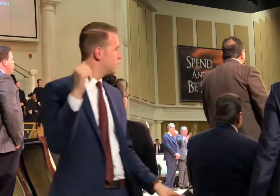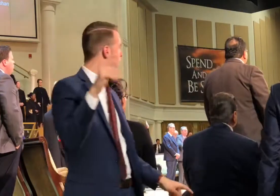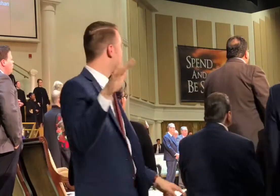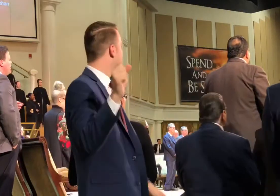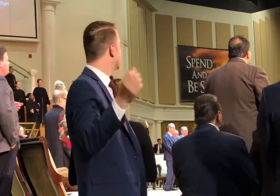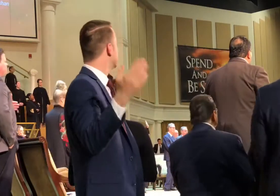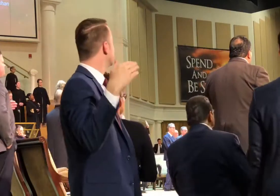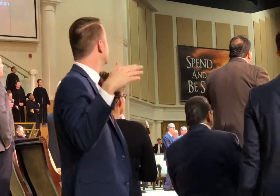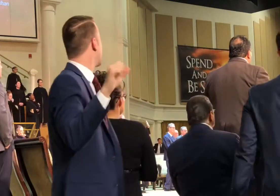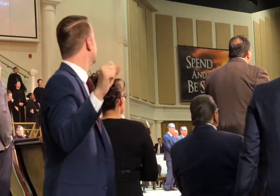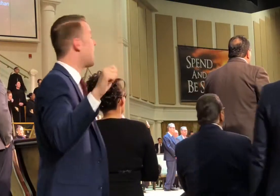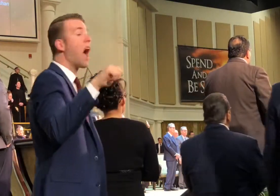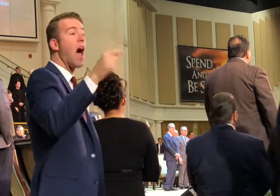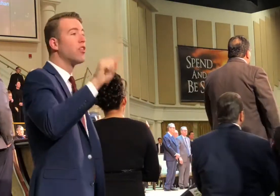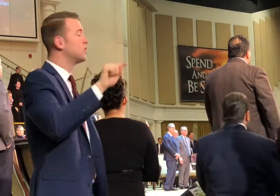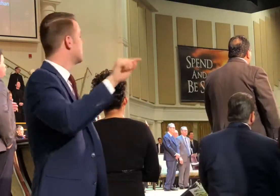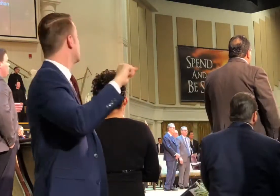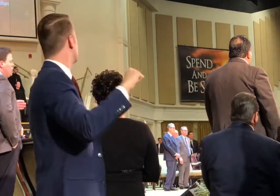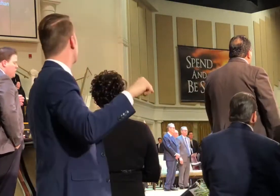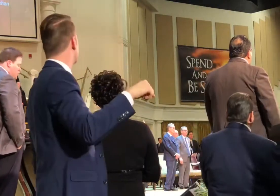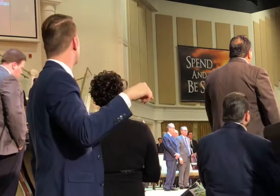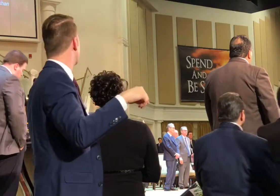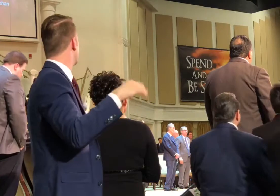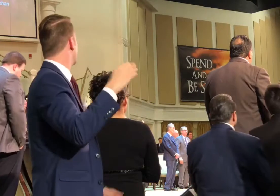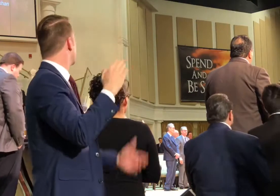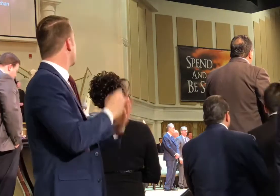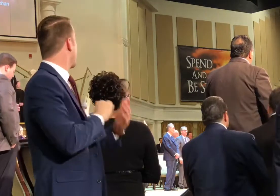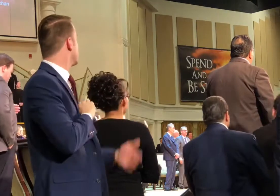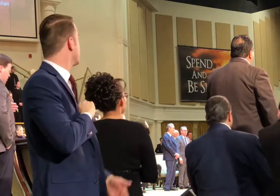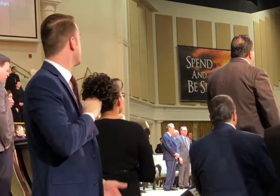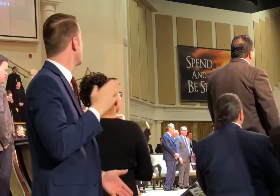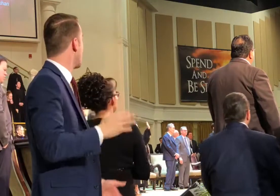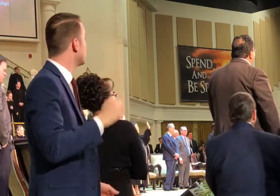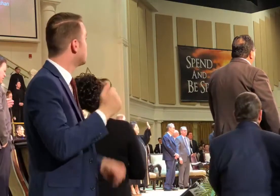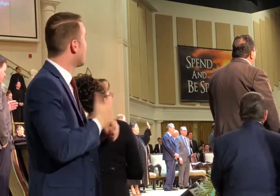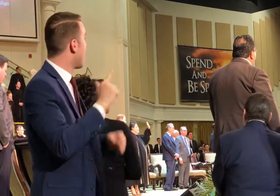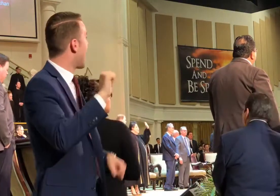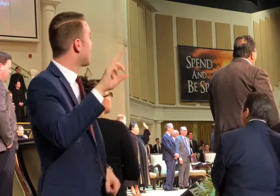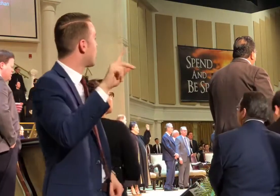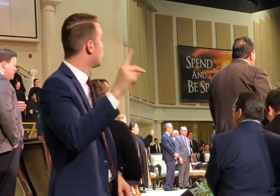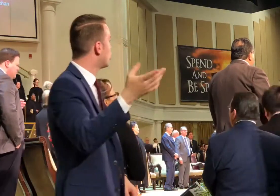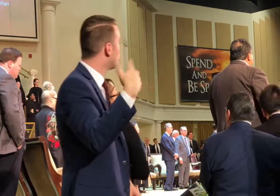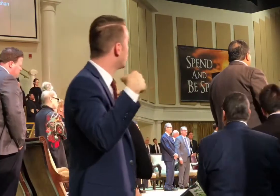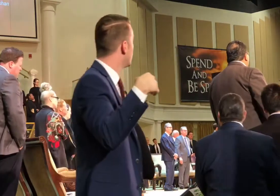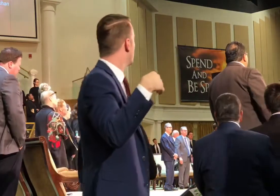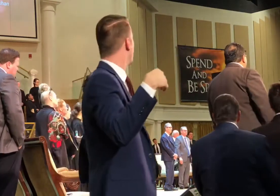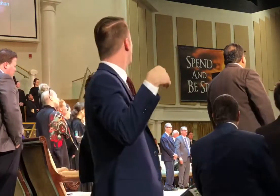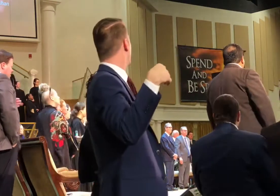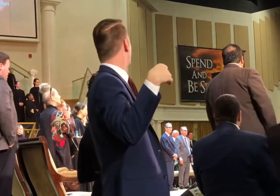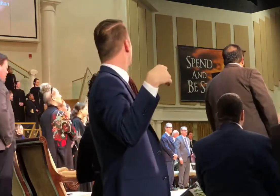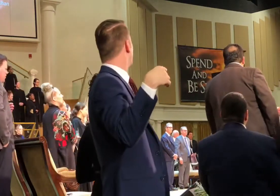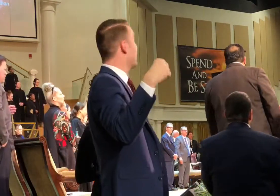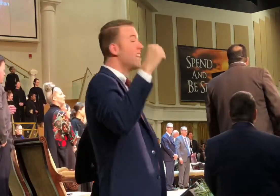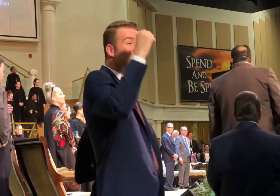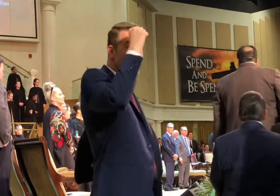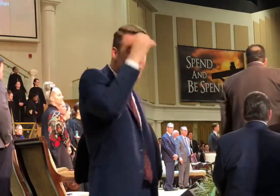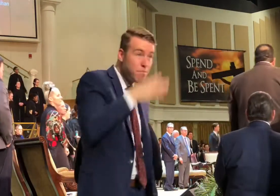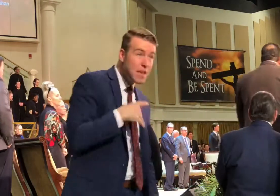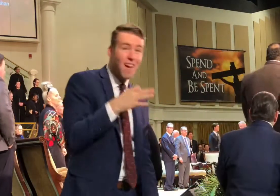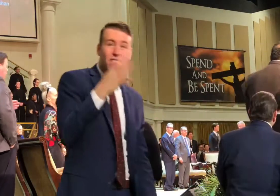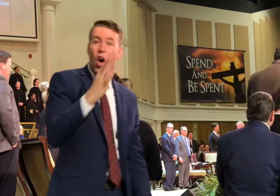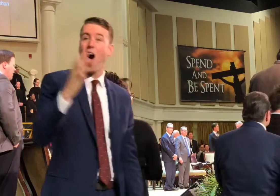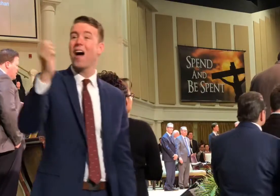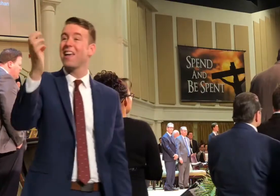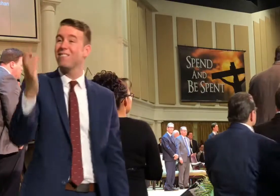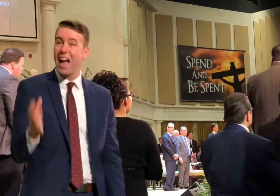Come up here. Others of you. Amen. Some of these missionaries. Brother Allard, come on. Amen. Men of God, evangelists, come